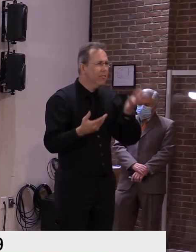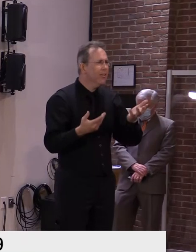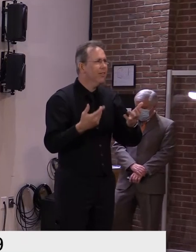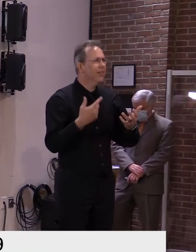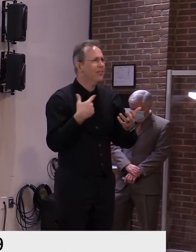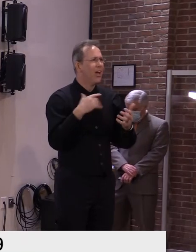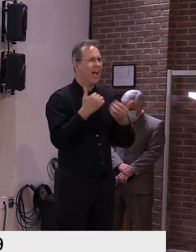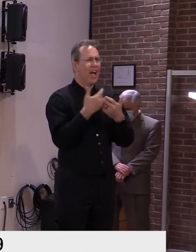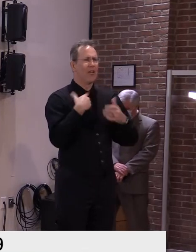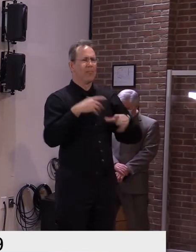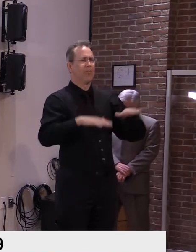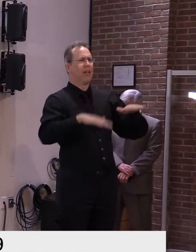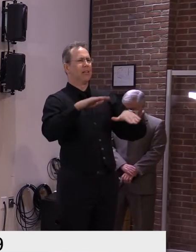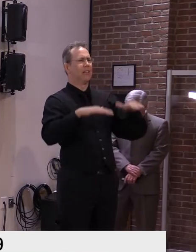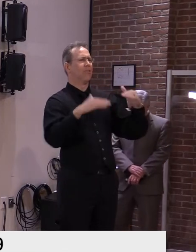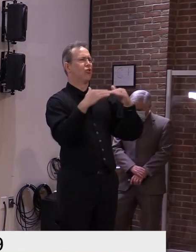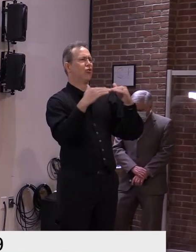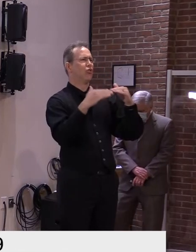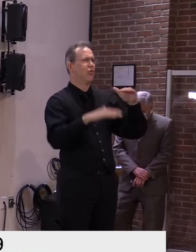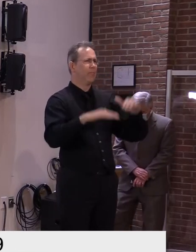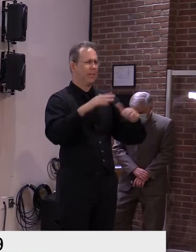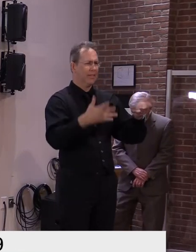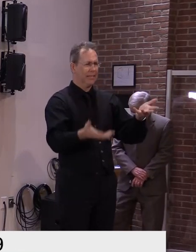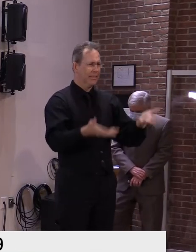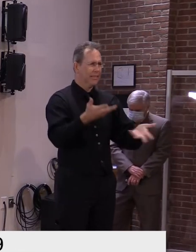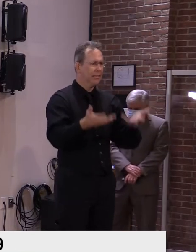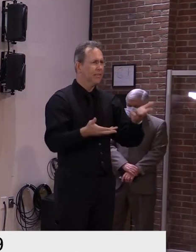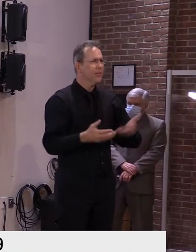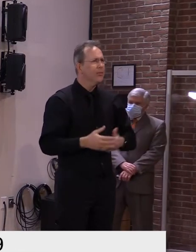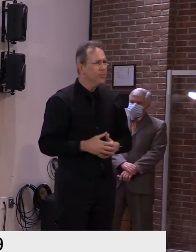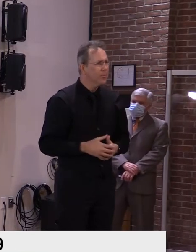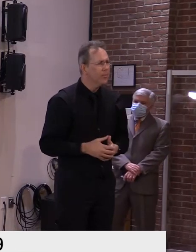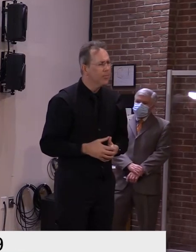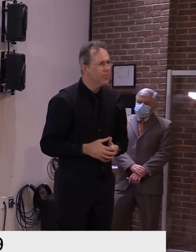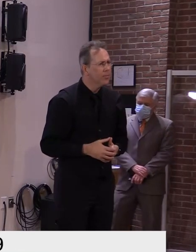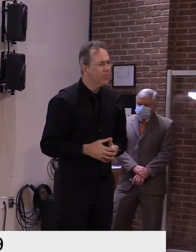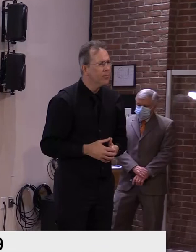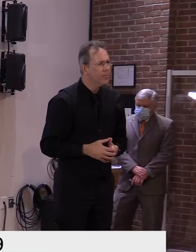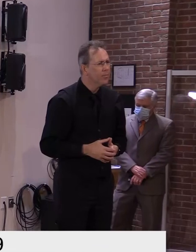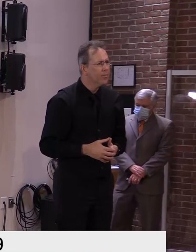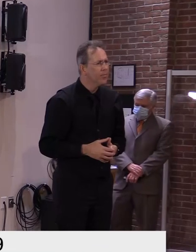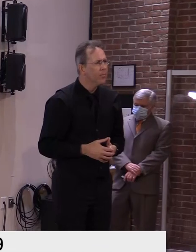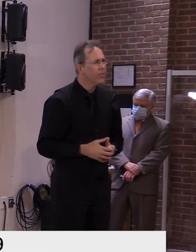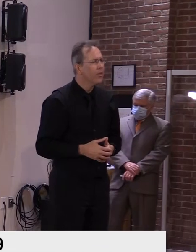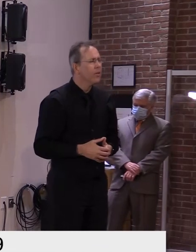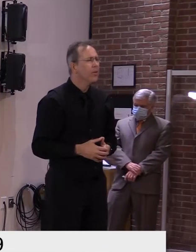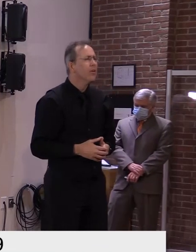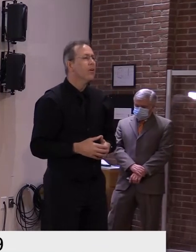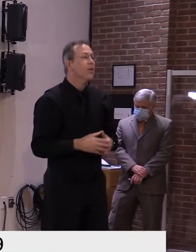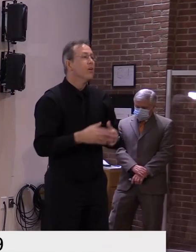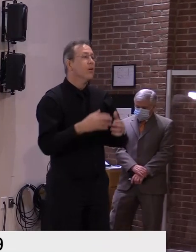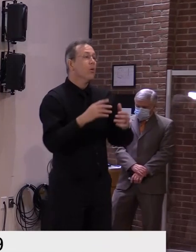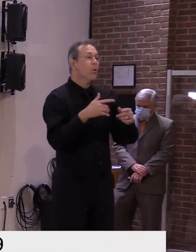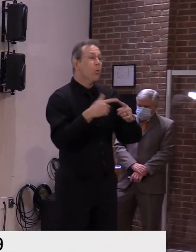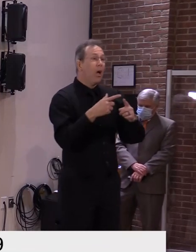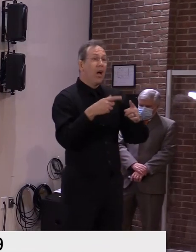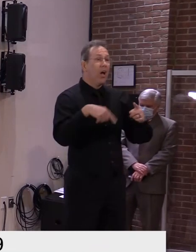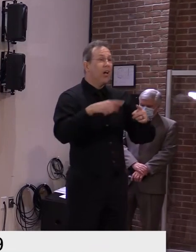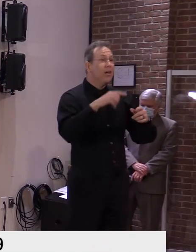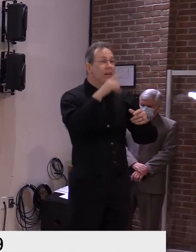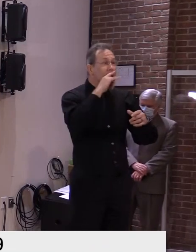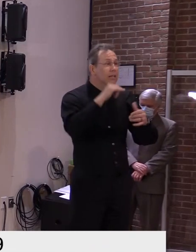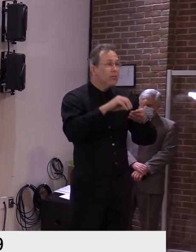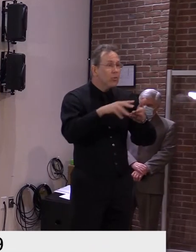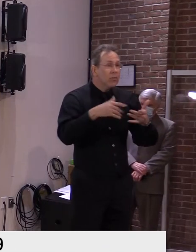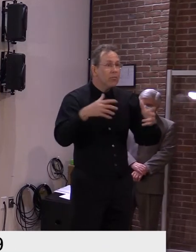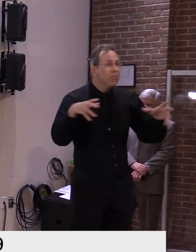so, everyone has to had to agree to different aspects on what would